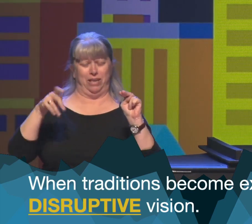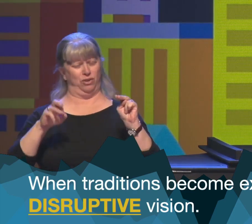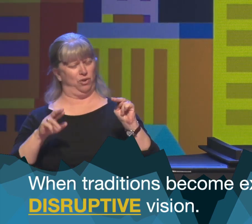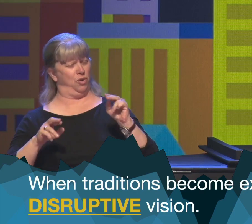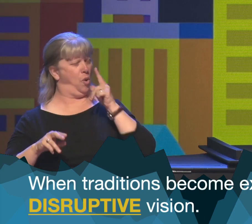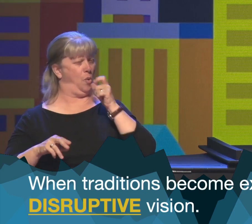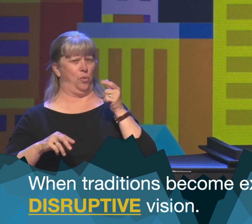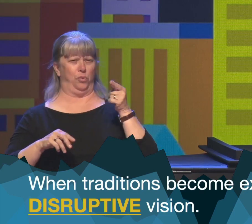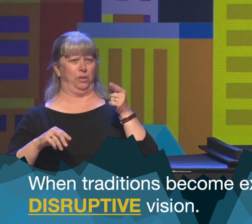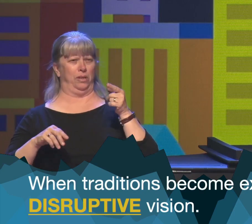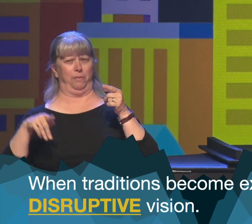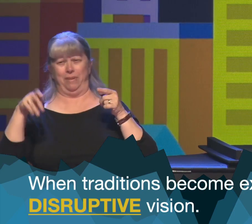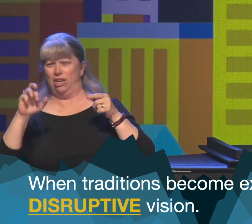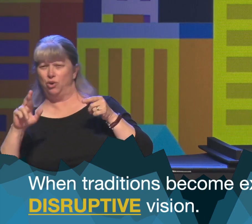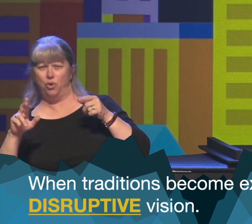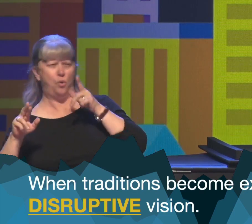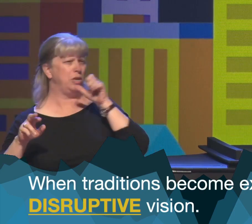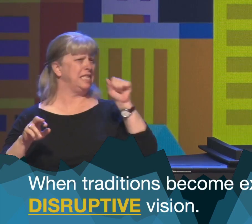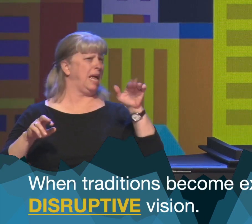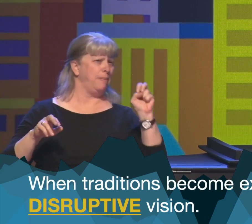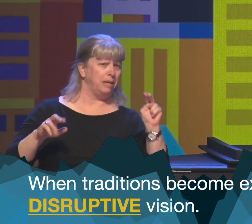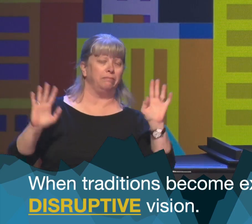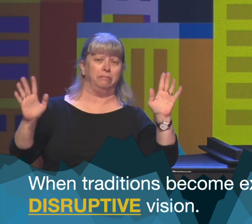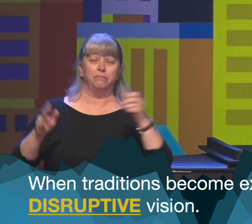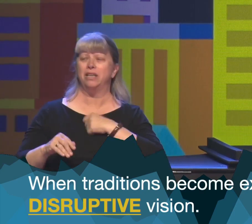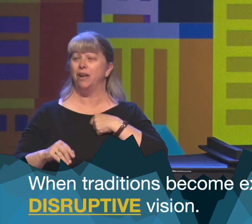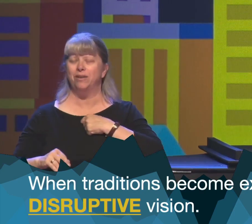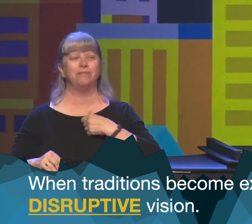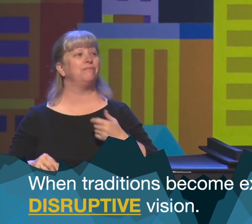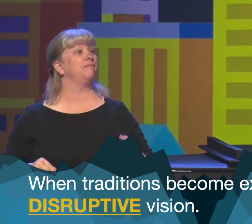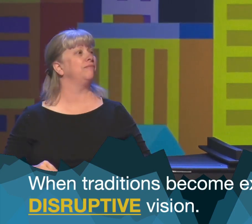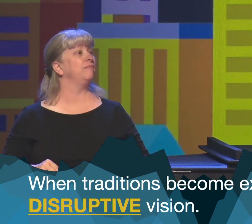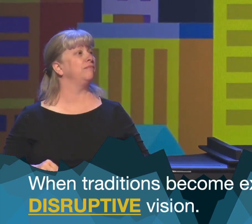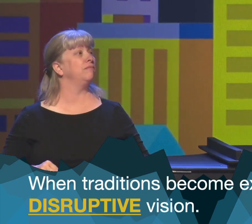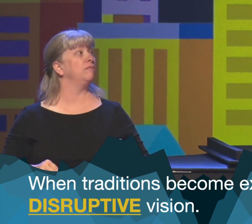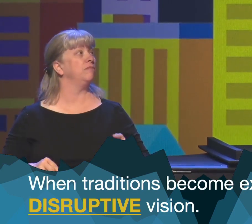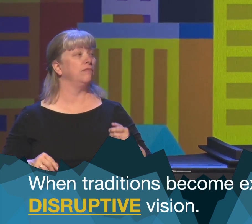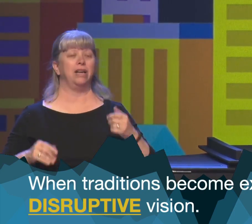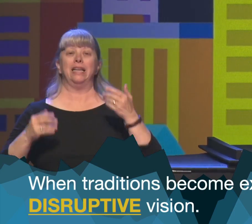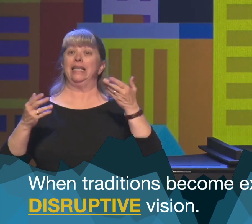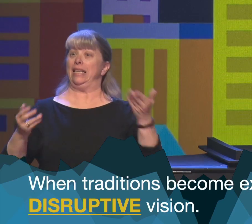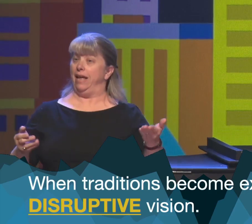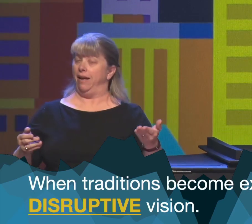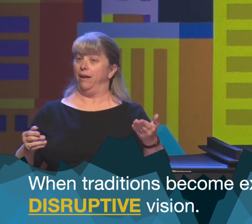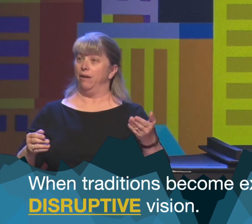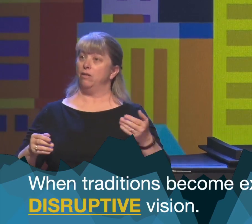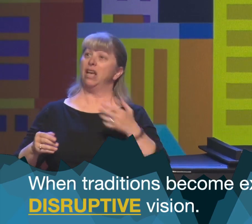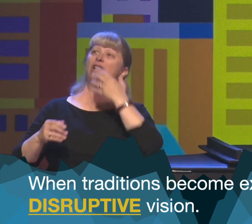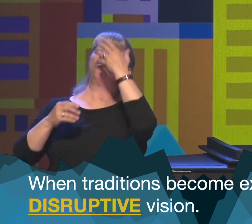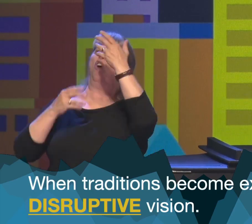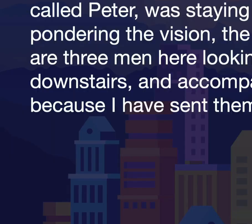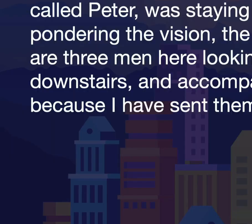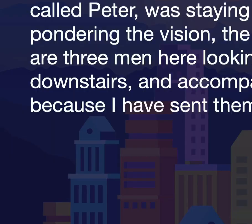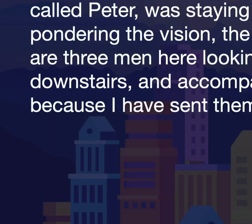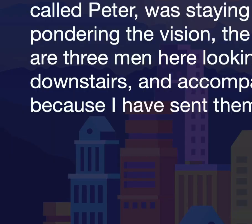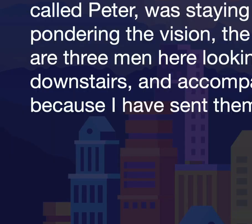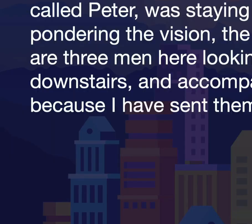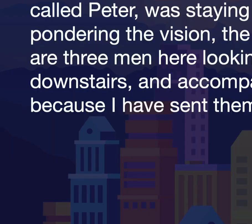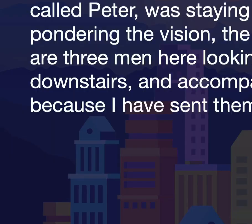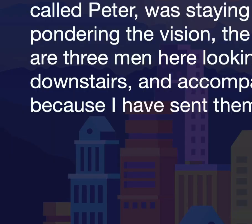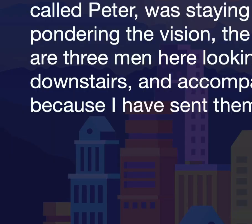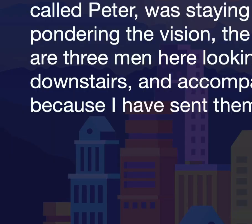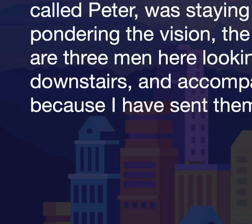who is Peter? What are you talking about? I sincerely apologize. So here's the thing. They call out, those men, they call out, where's